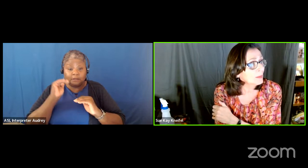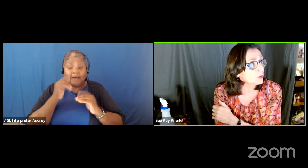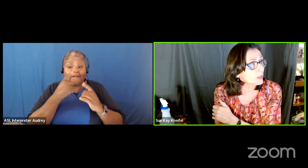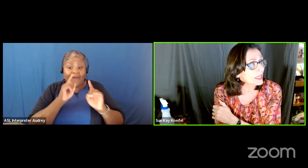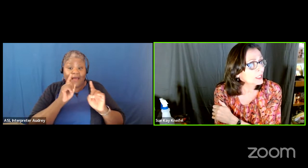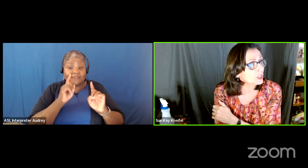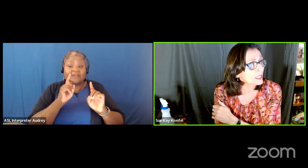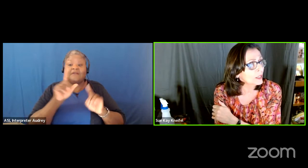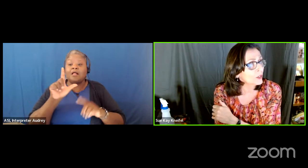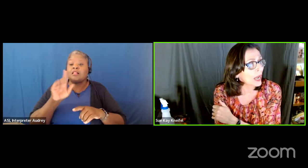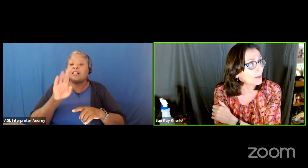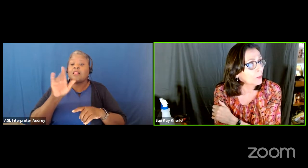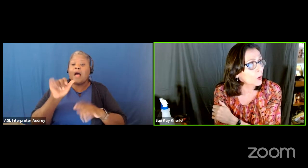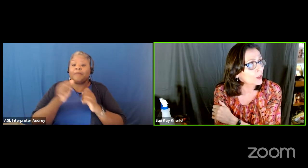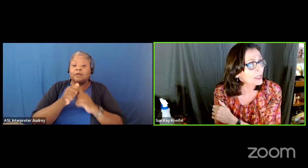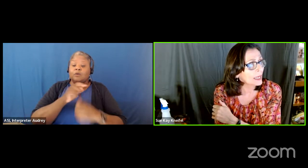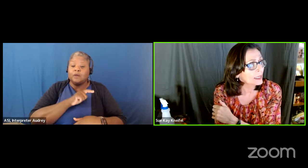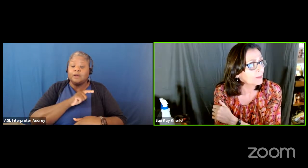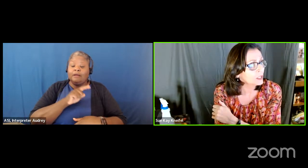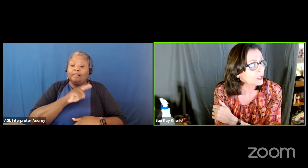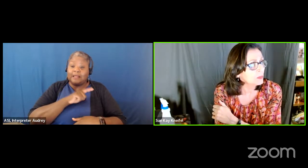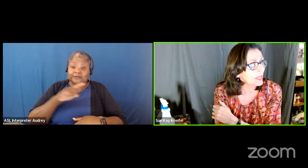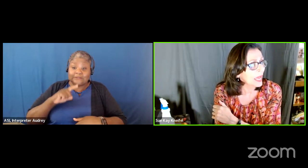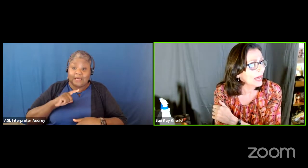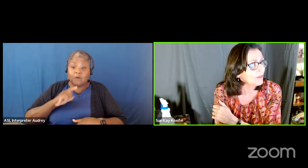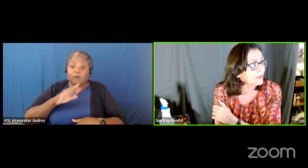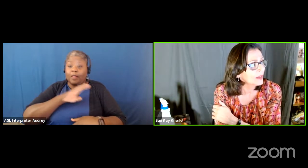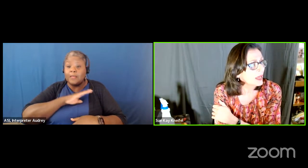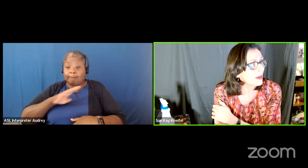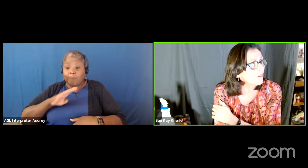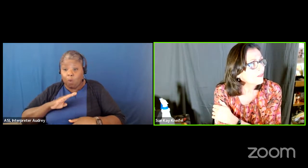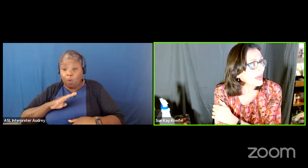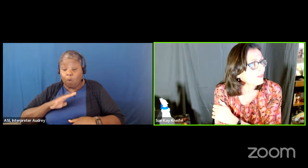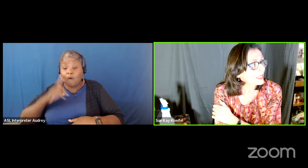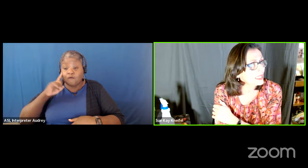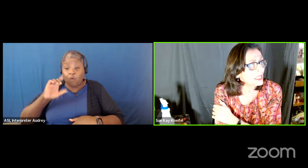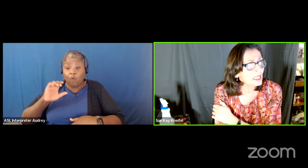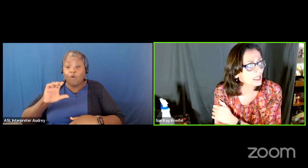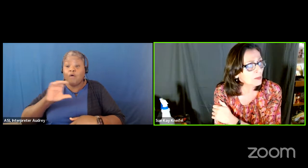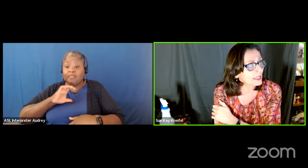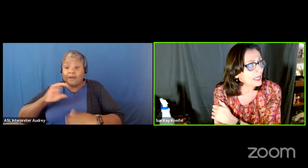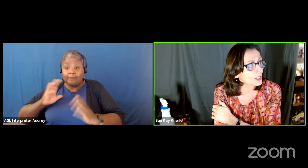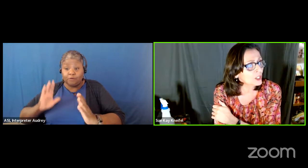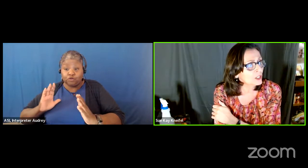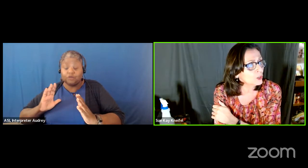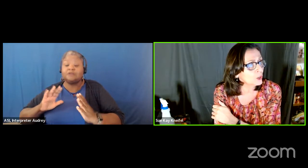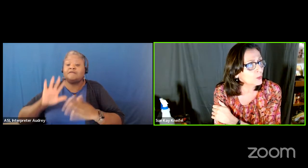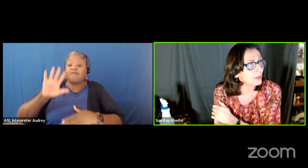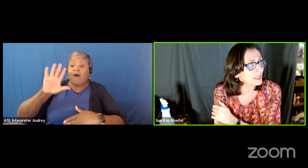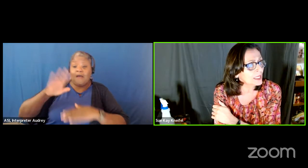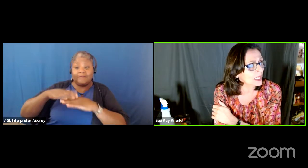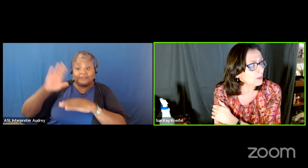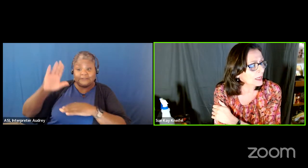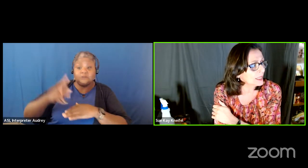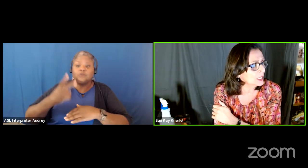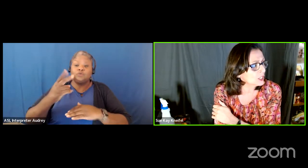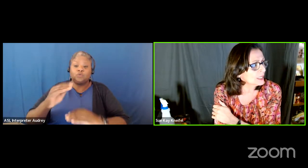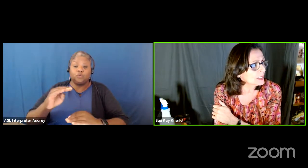Effectively lobbies with legislator on boards and commission's behalf. 5 exceeds expectations, 2